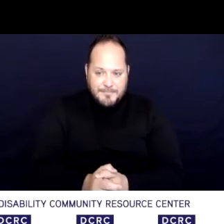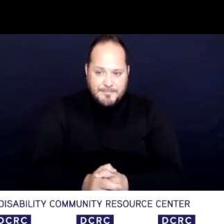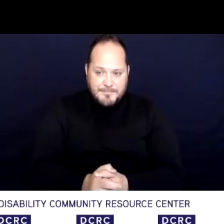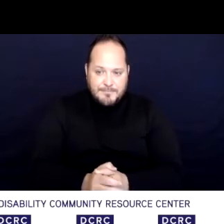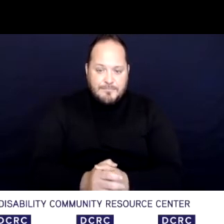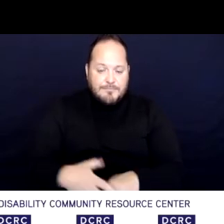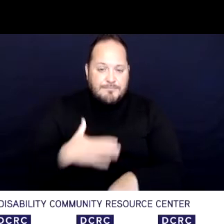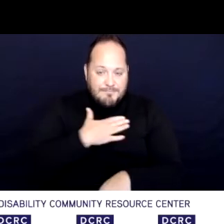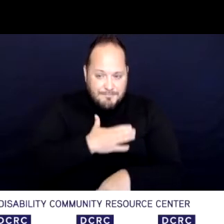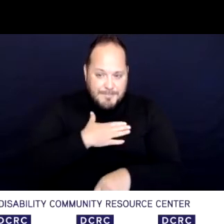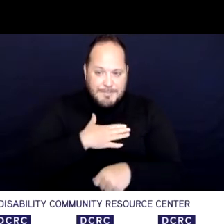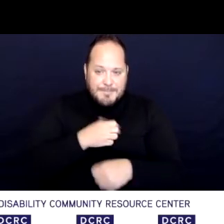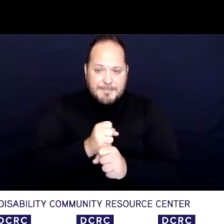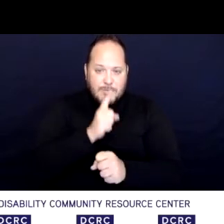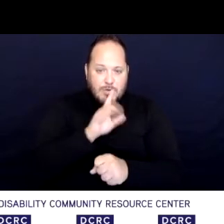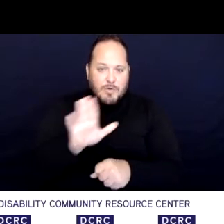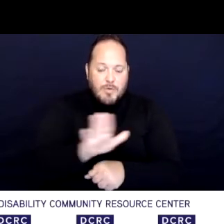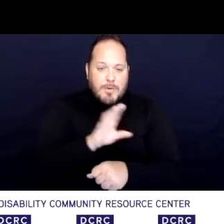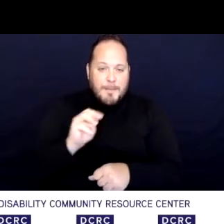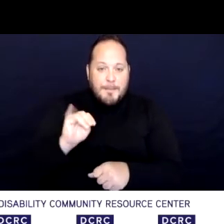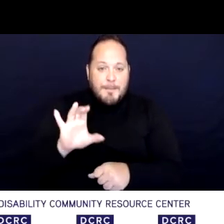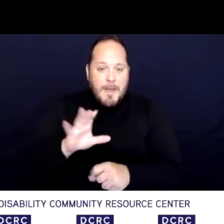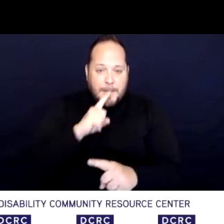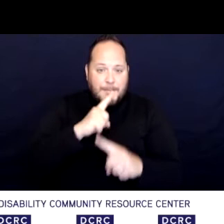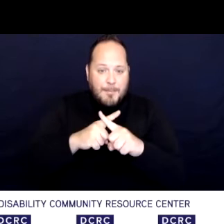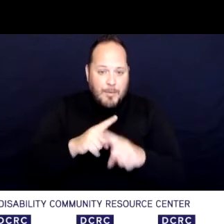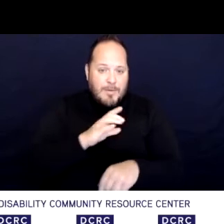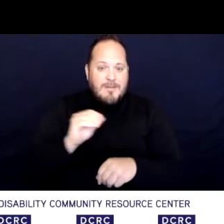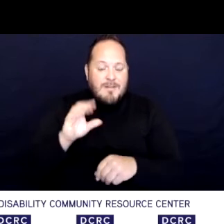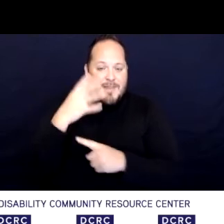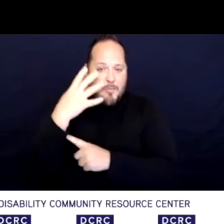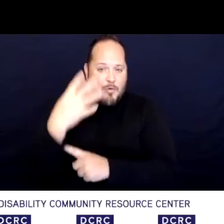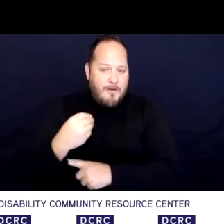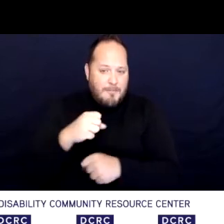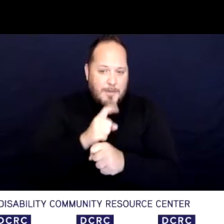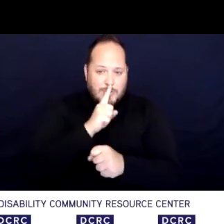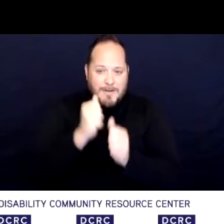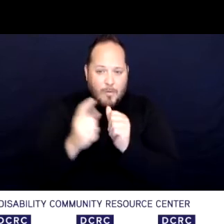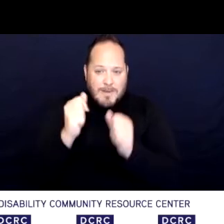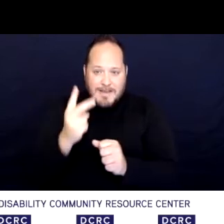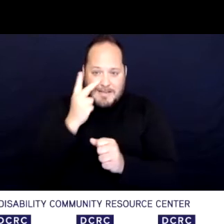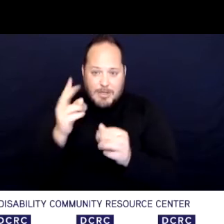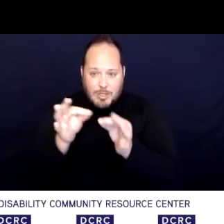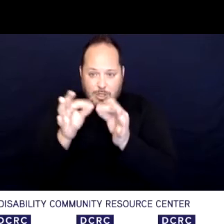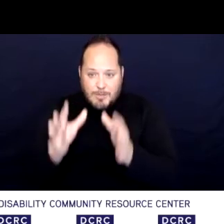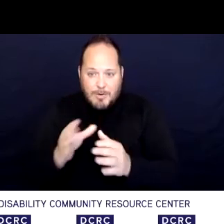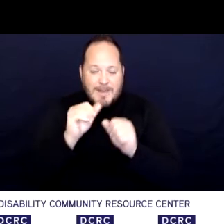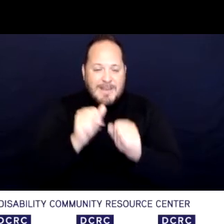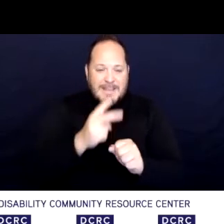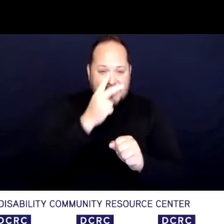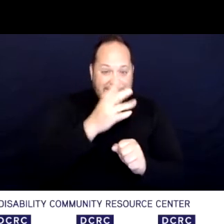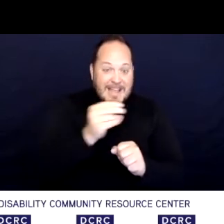Please keep your mics muted and your cameras off so we can make sure everybody can see the interpreter and see and hear TJ.